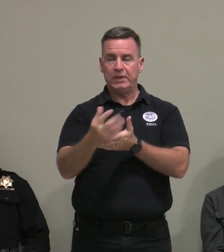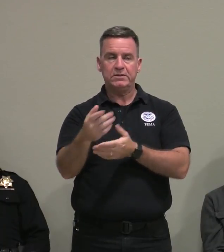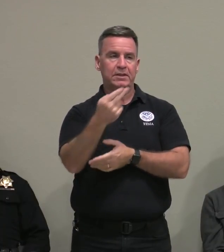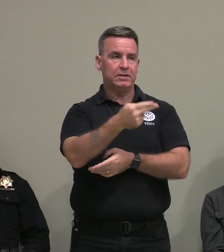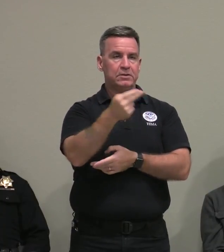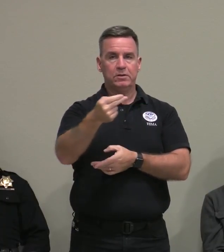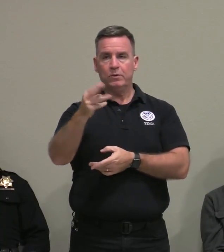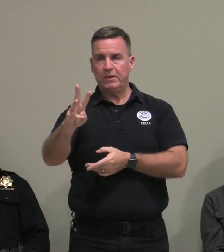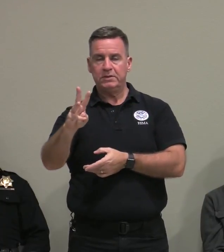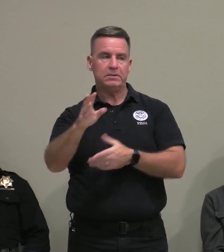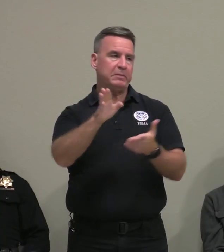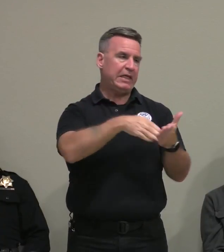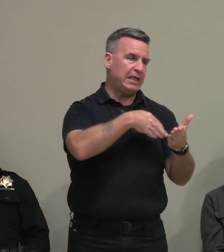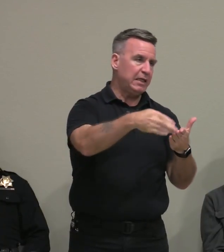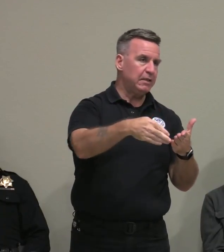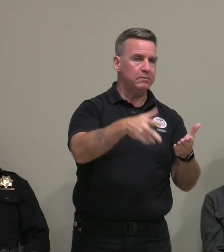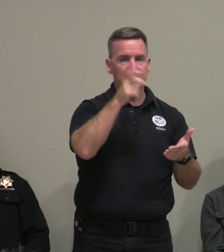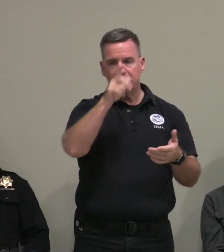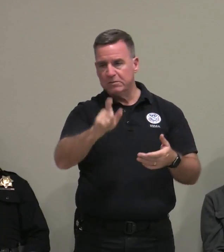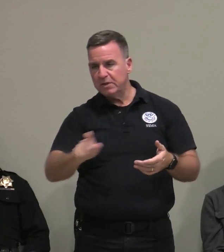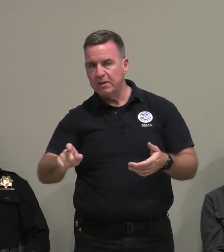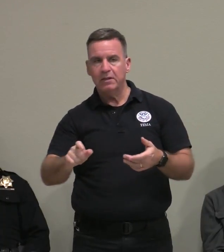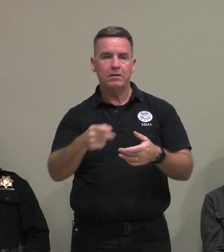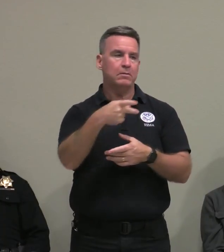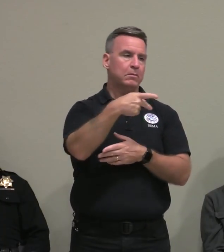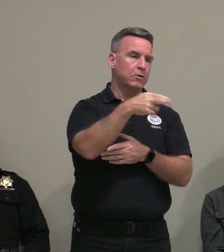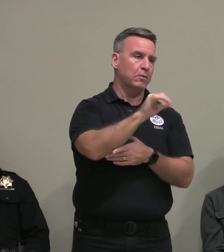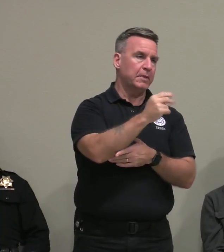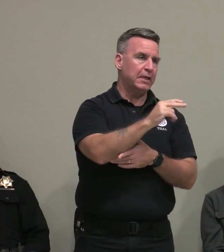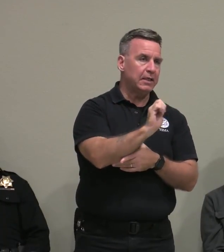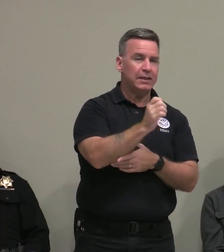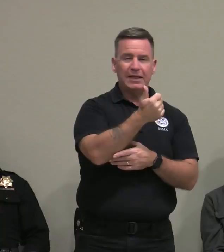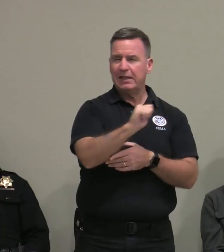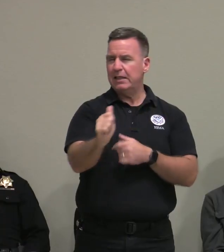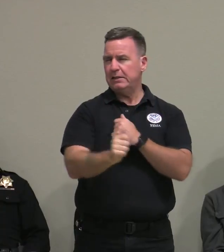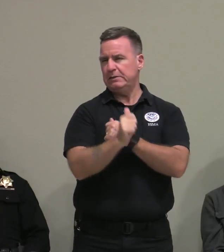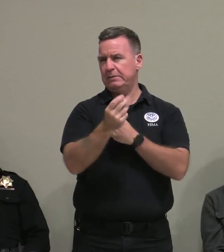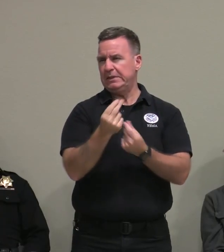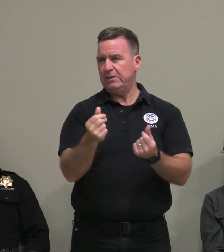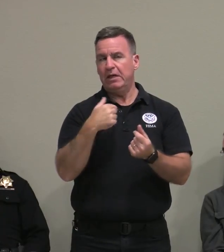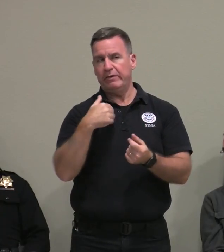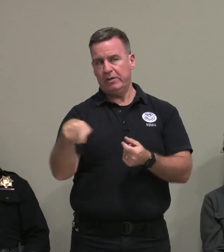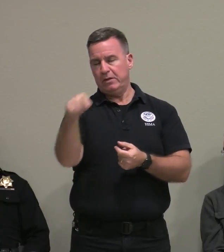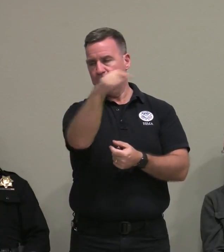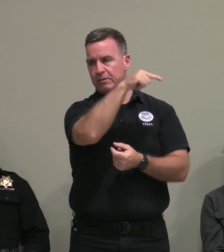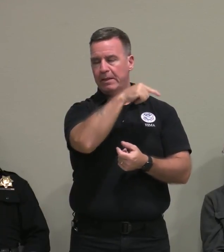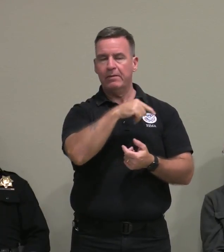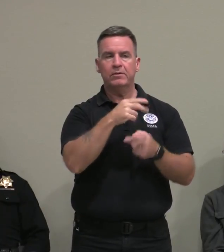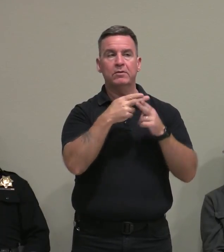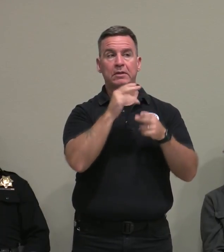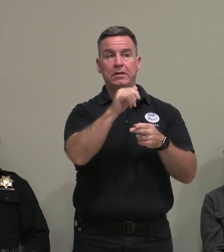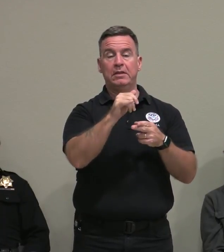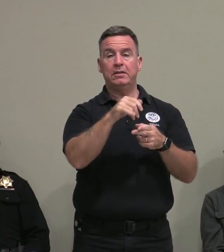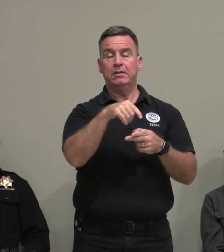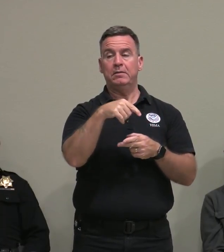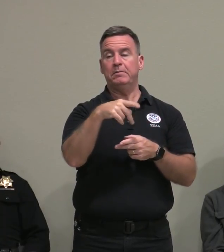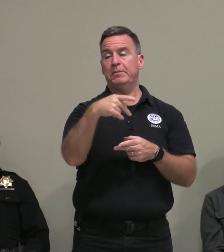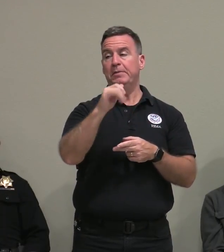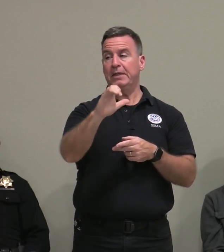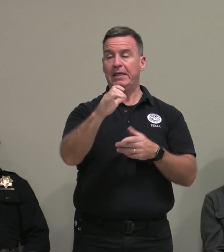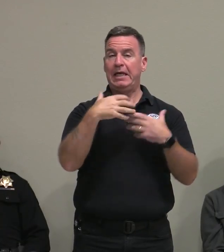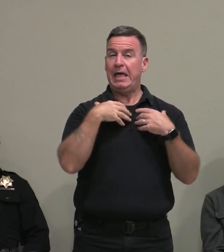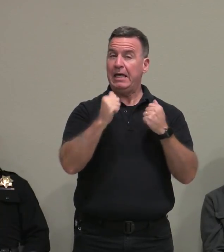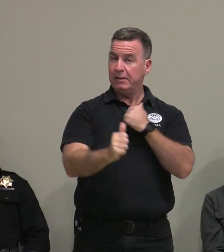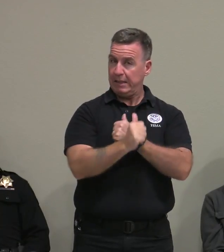paints and pesticides and propane and any kind of hazardous material that's there. We consider that a public health hazard.